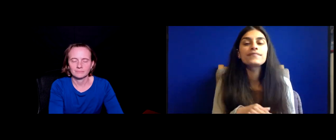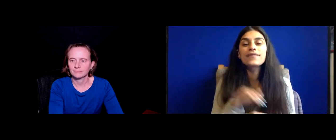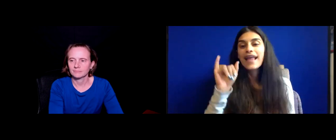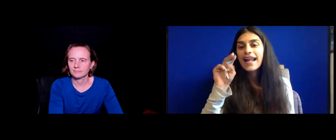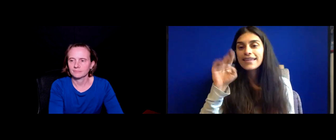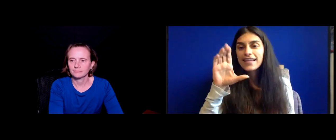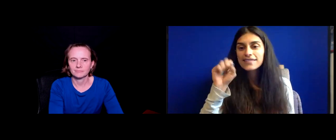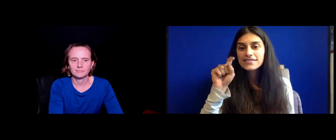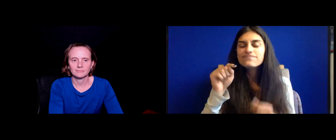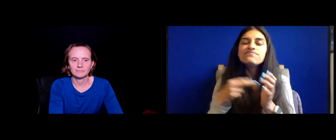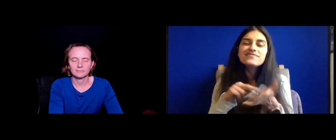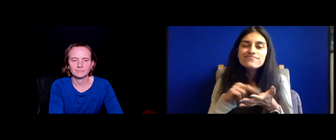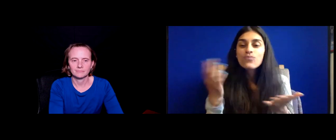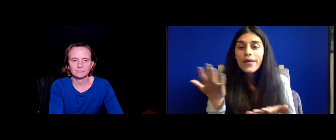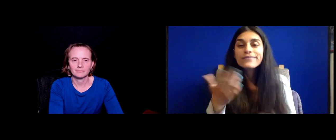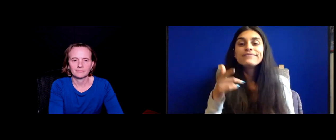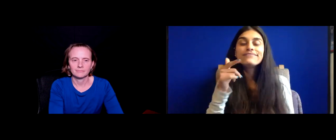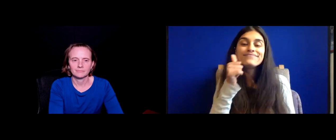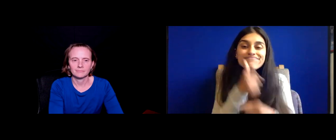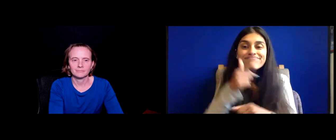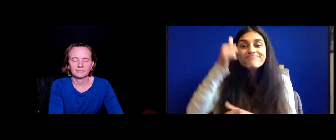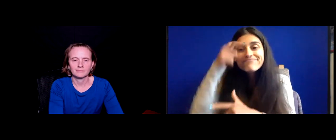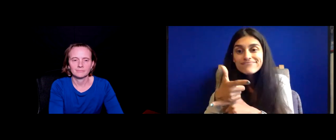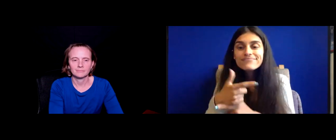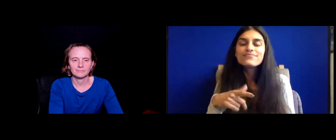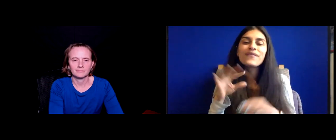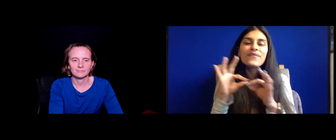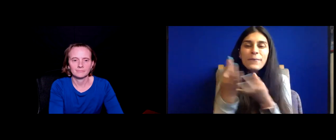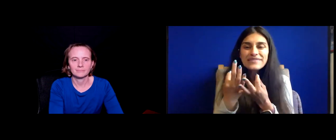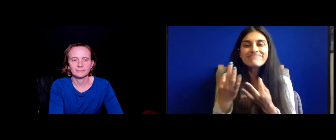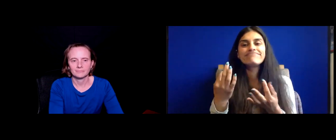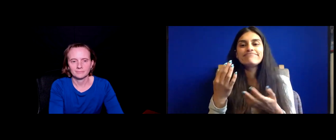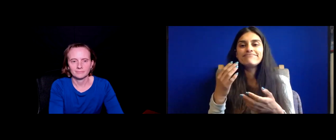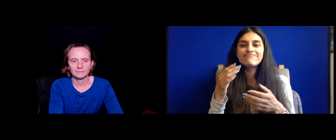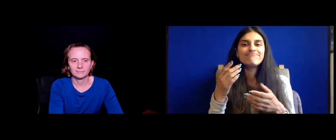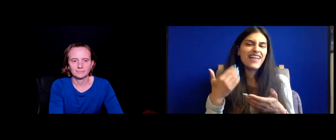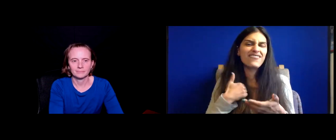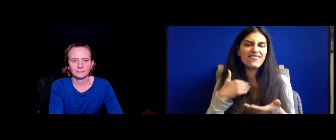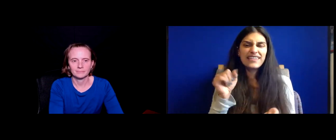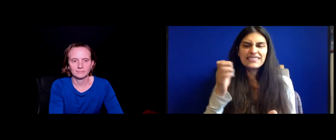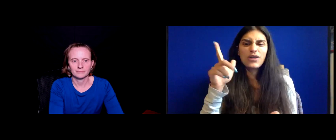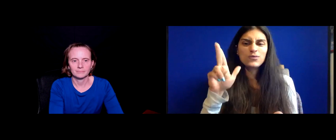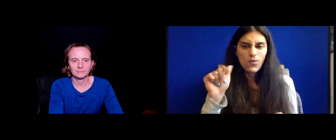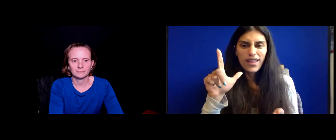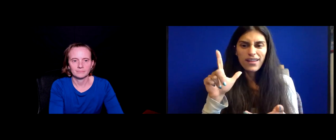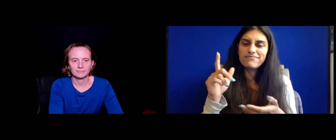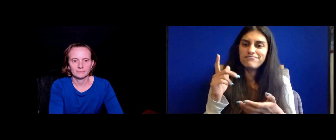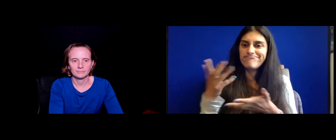form. There's sexual harassment, incest, that happens between family